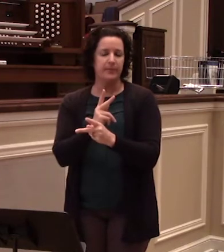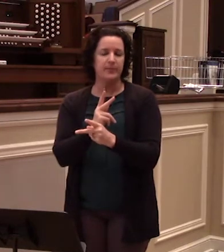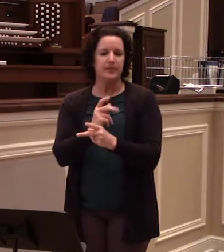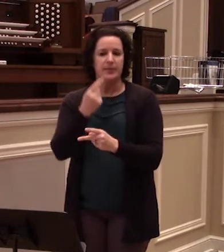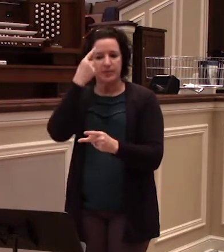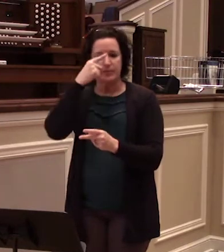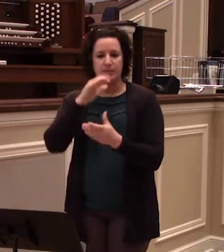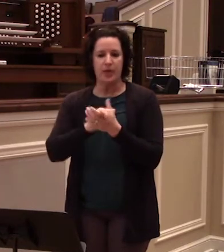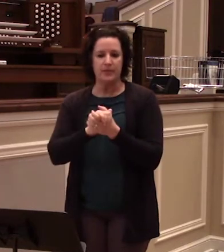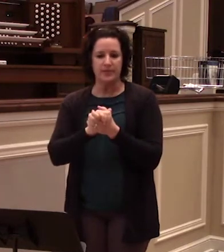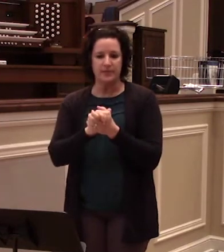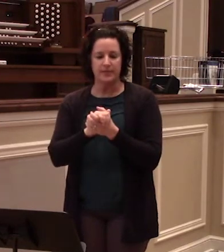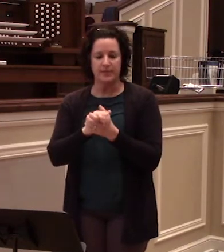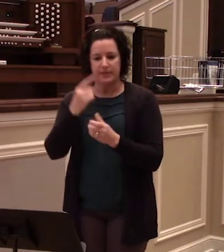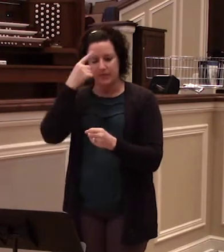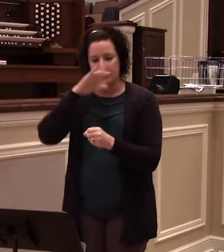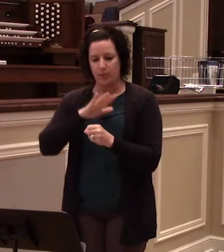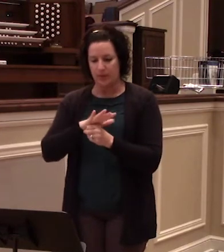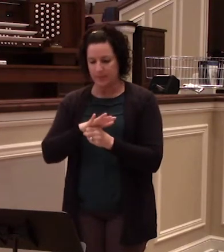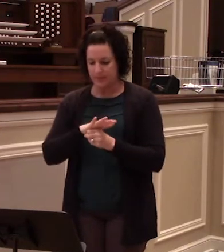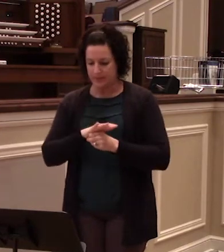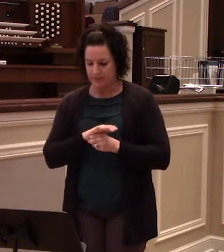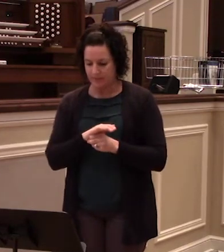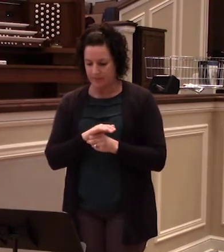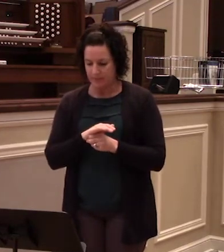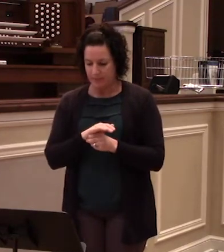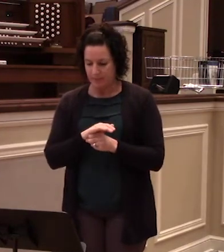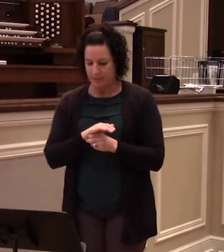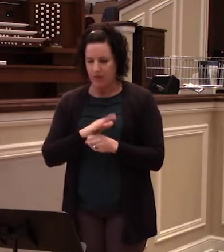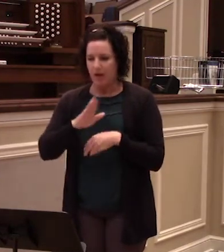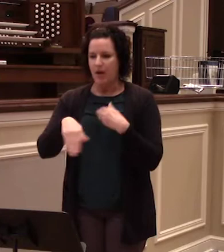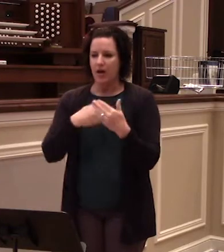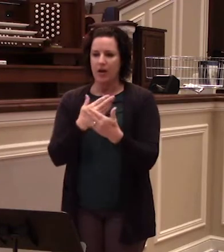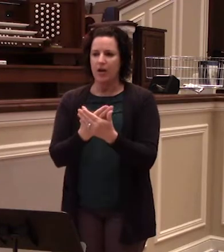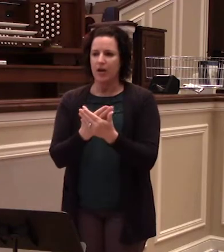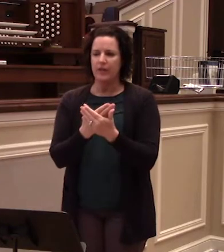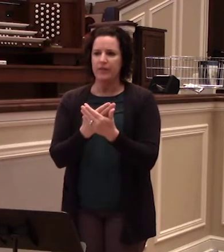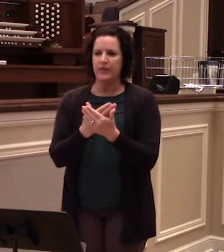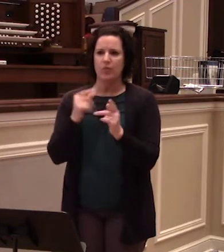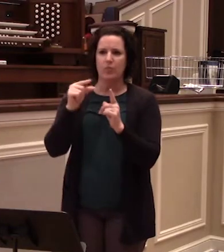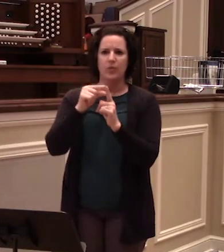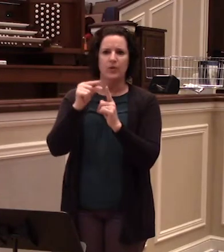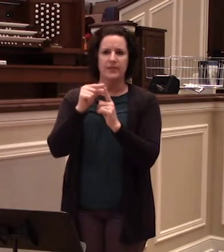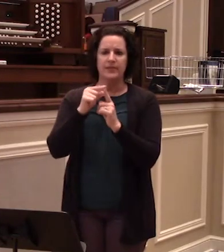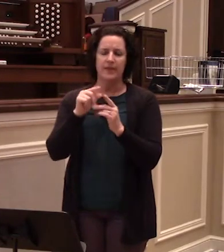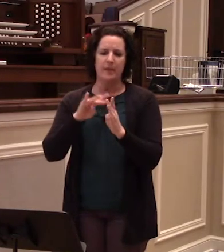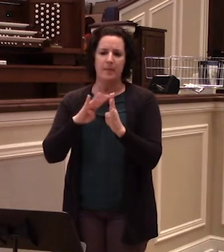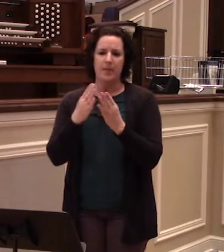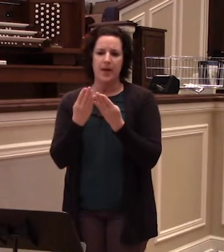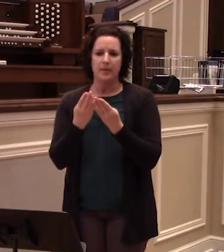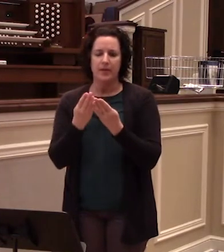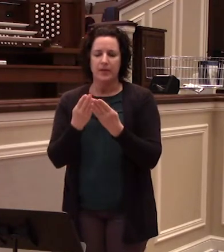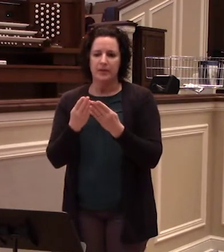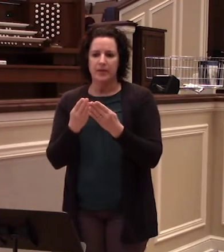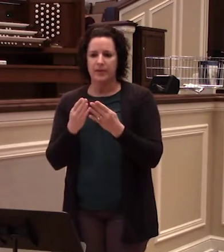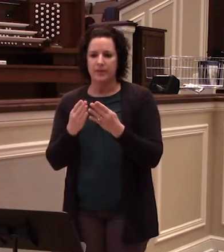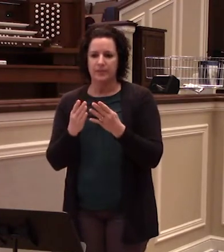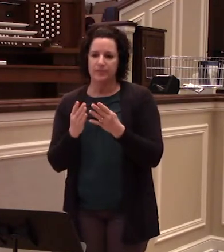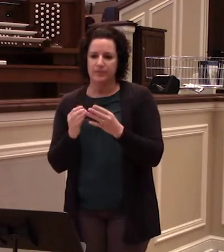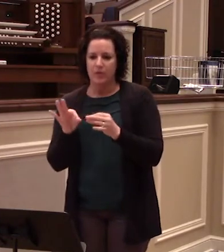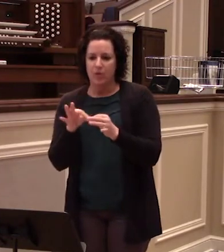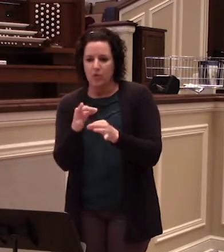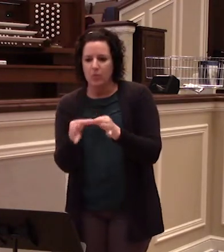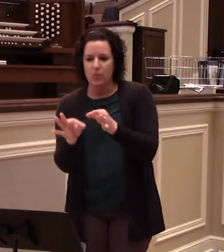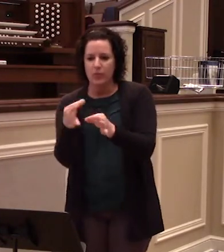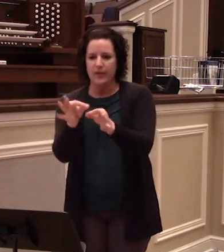Luke 22, he weaves together all of these texts. My dissertation for my doctorate in theology was on the Last Supper, and I can